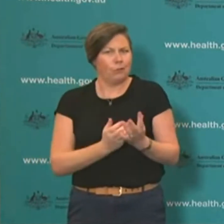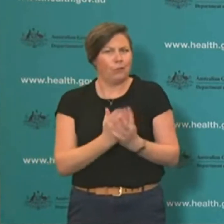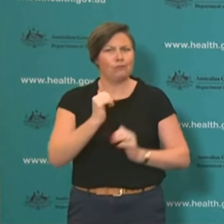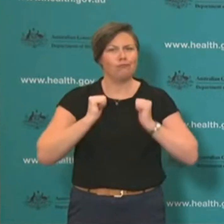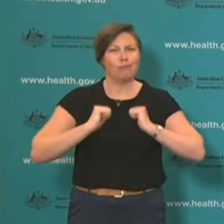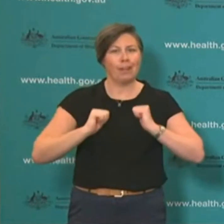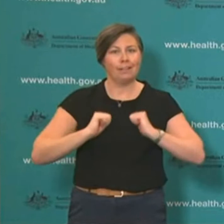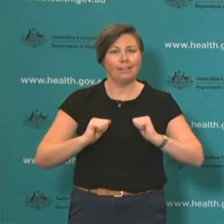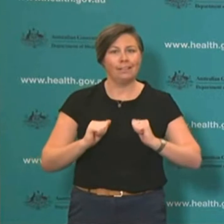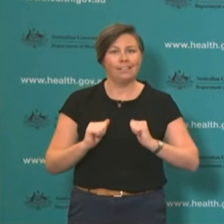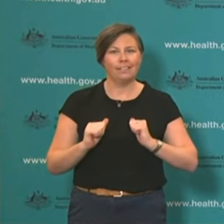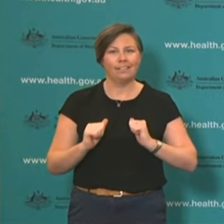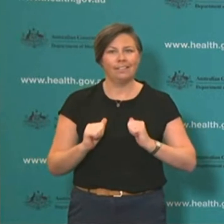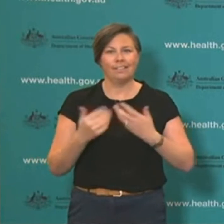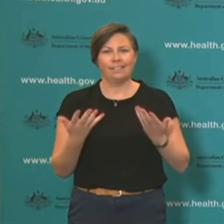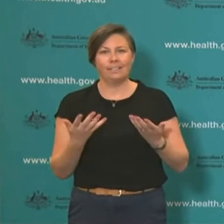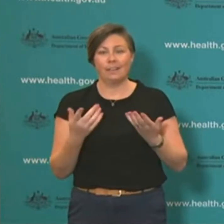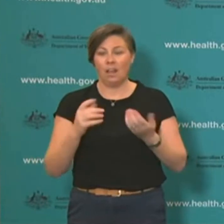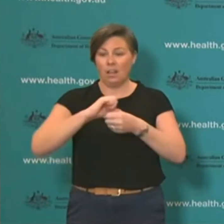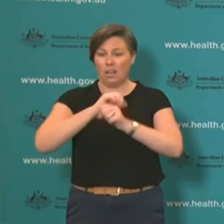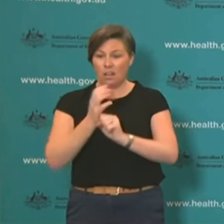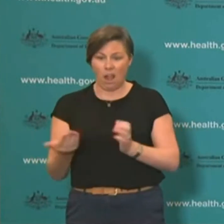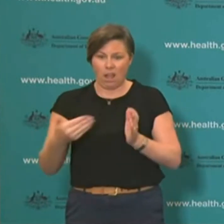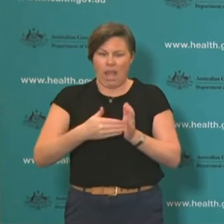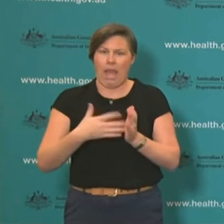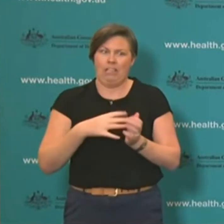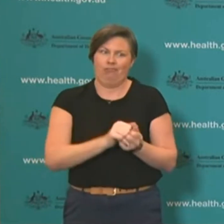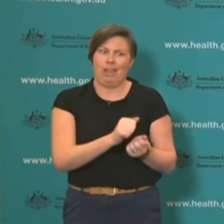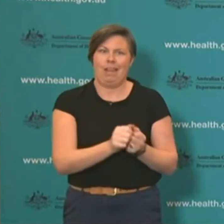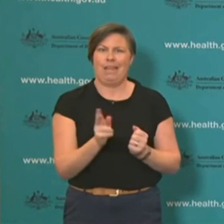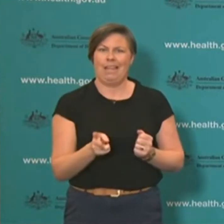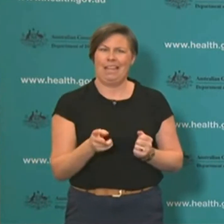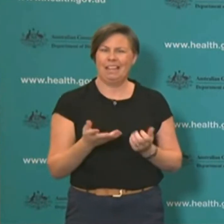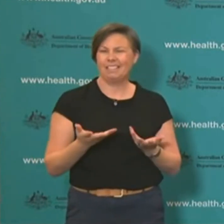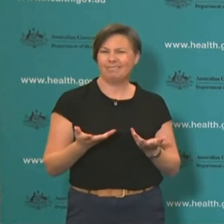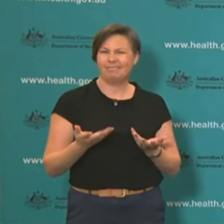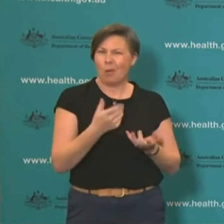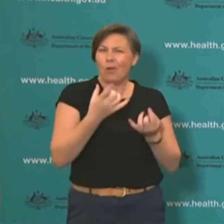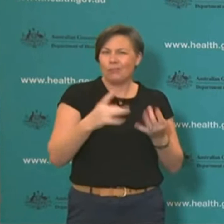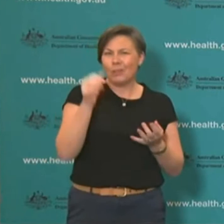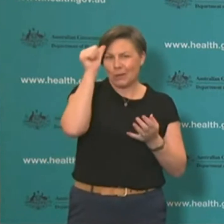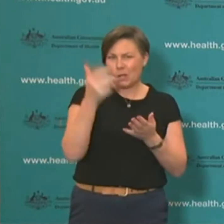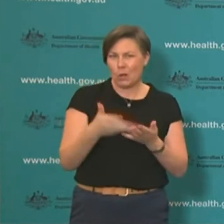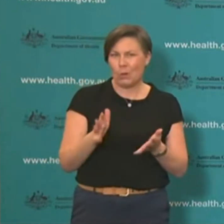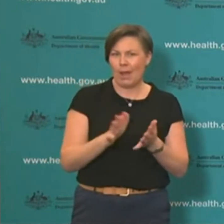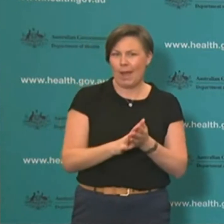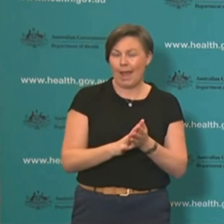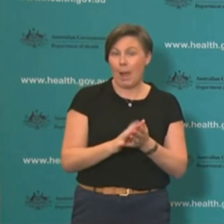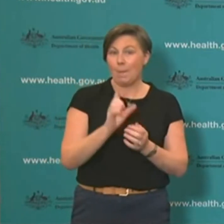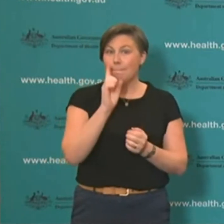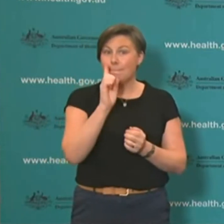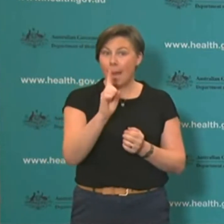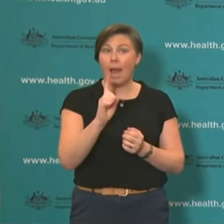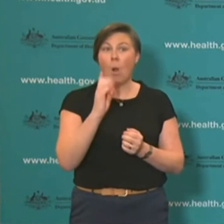new techniques that need to be learned as a result of COVID-19. What we did was then provide